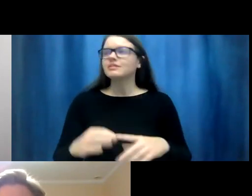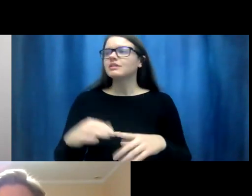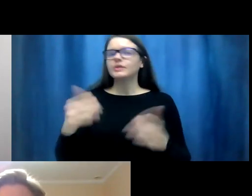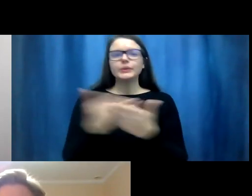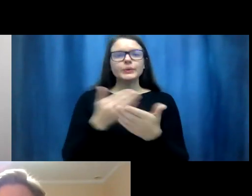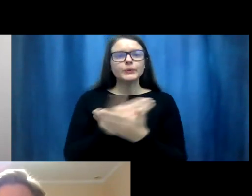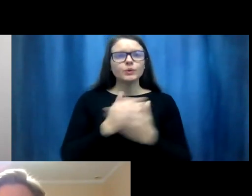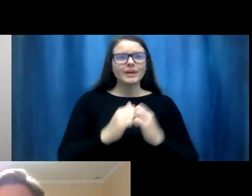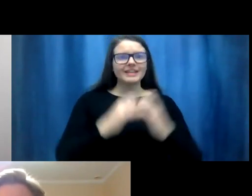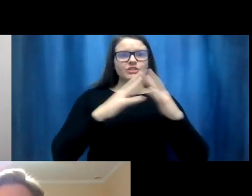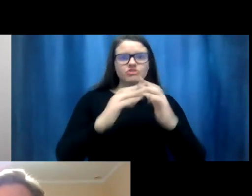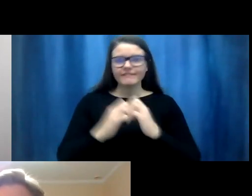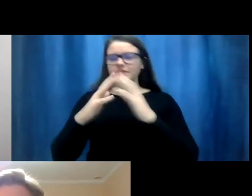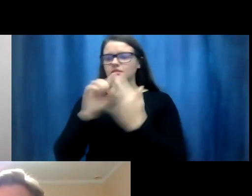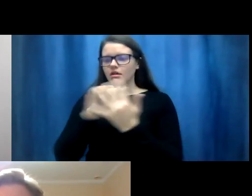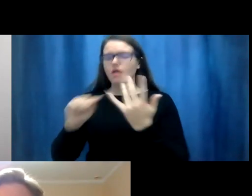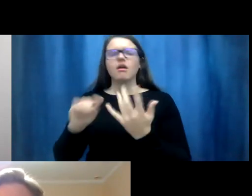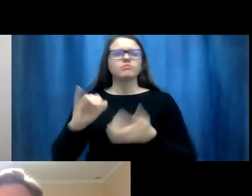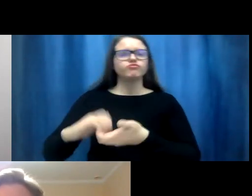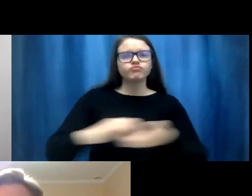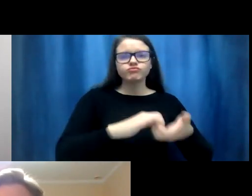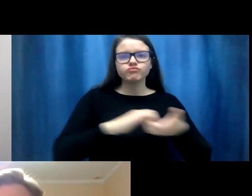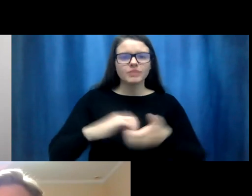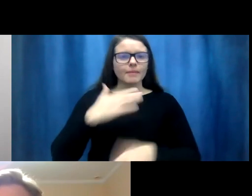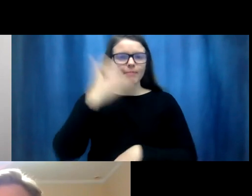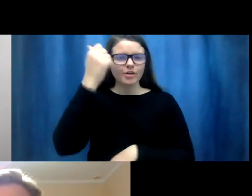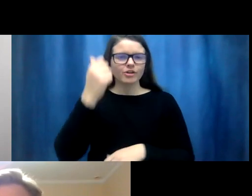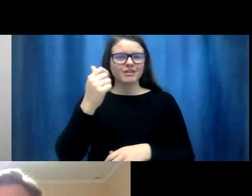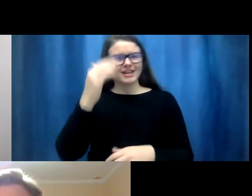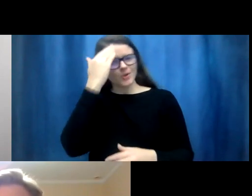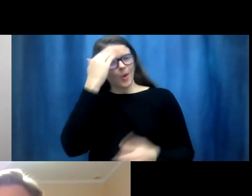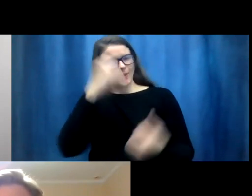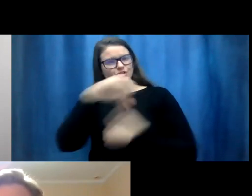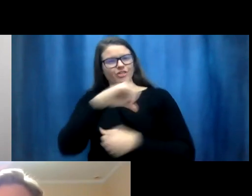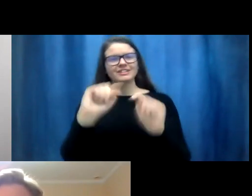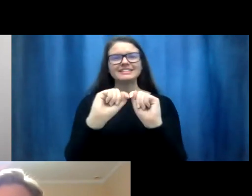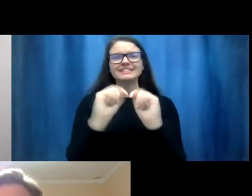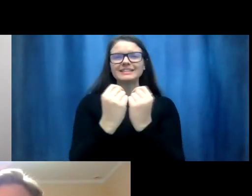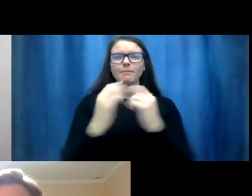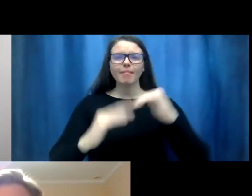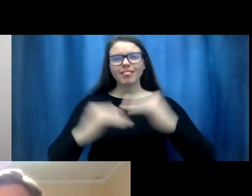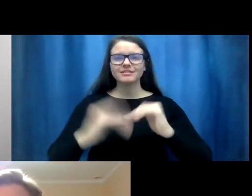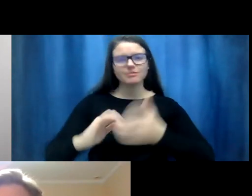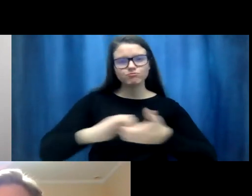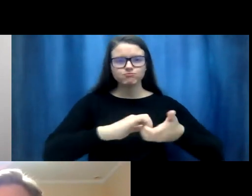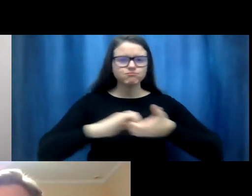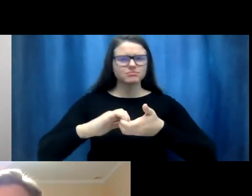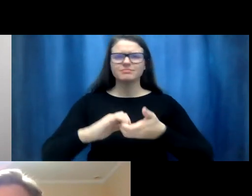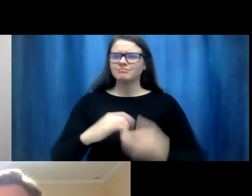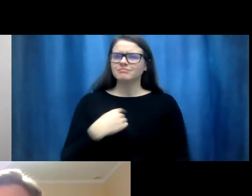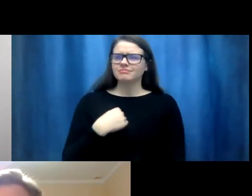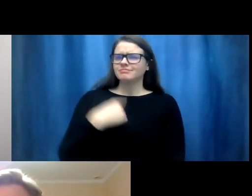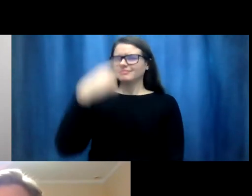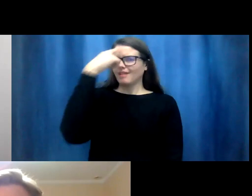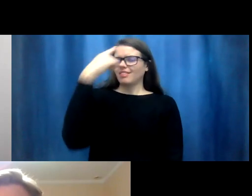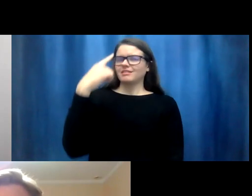help us to work together better, get to know each other better, team building. So I think that that